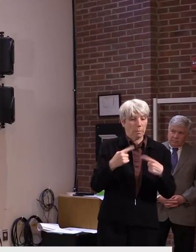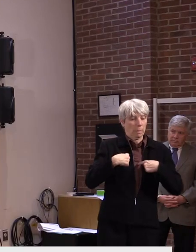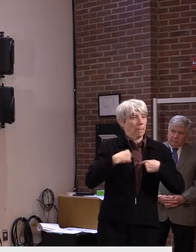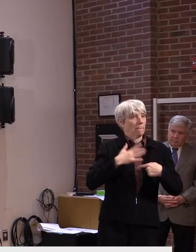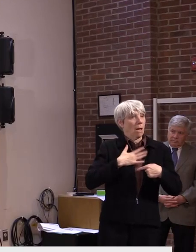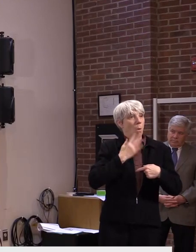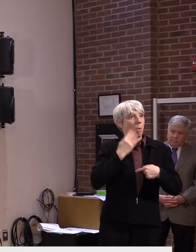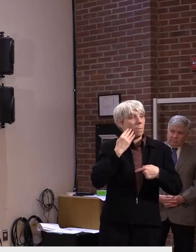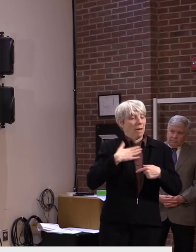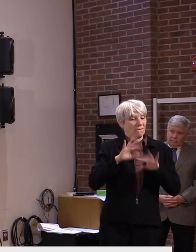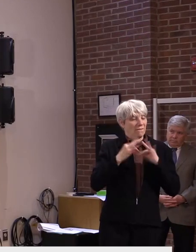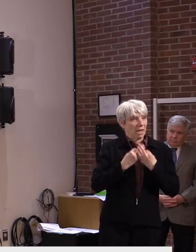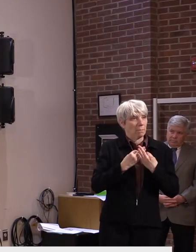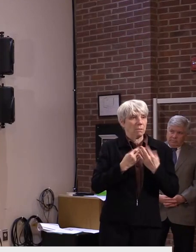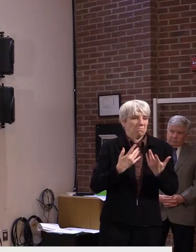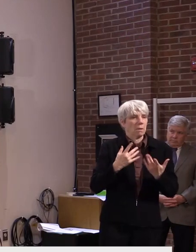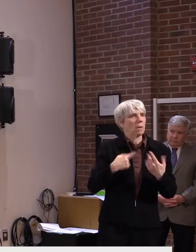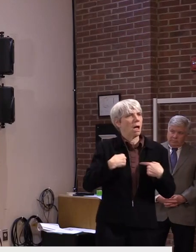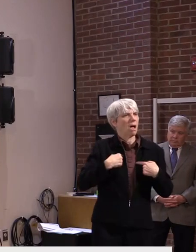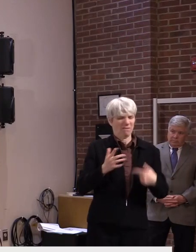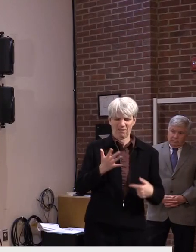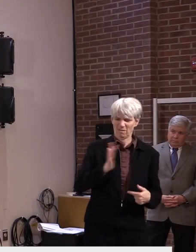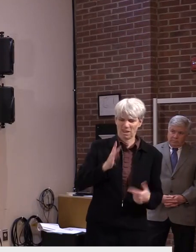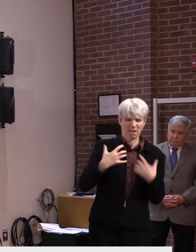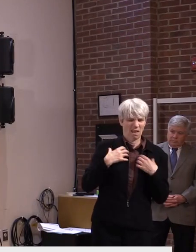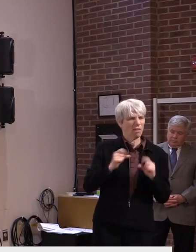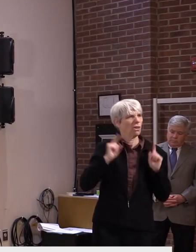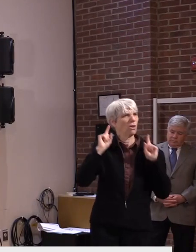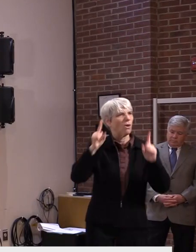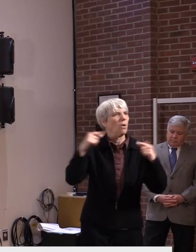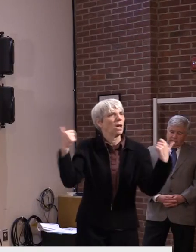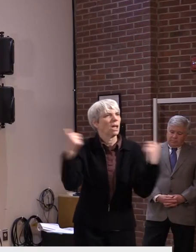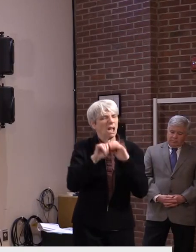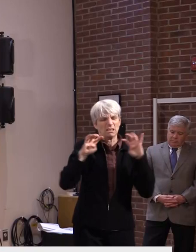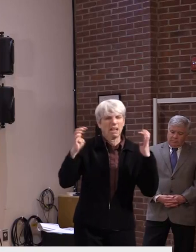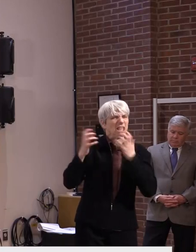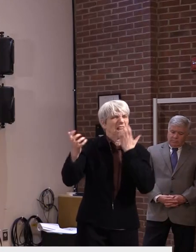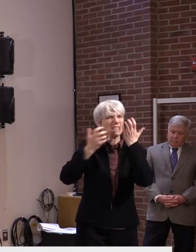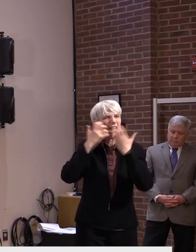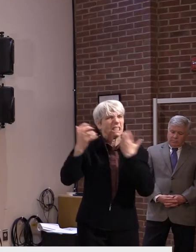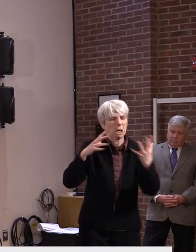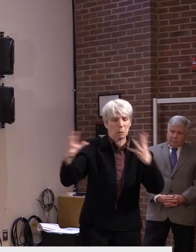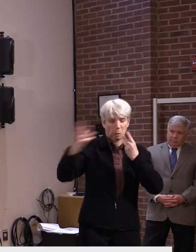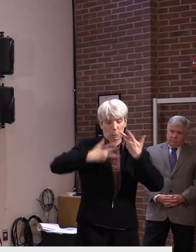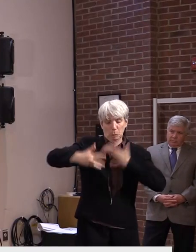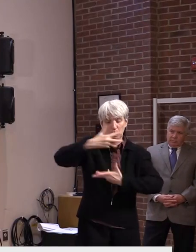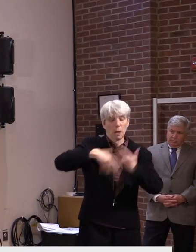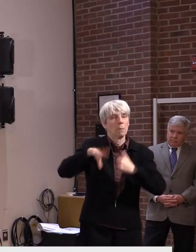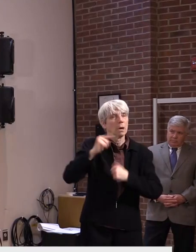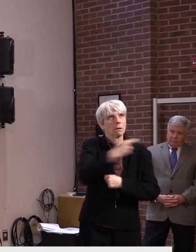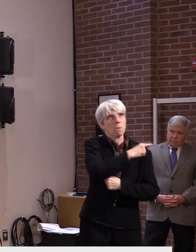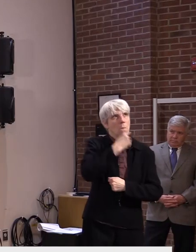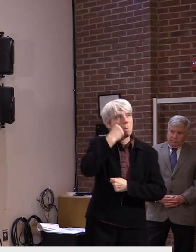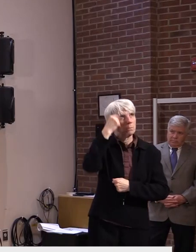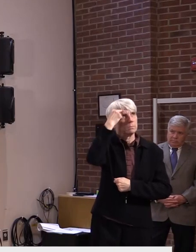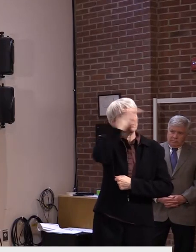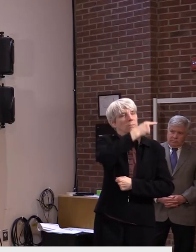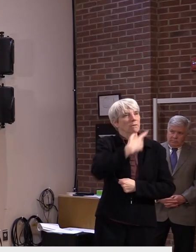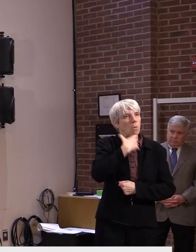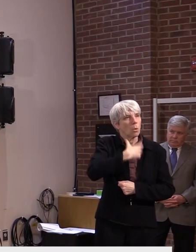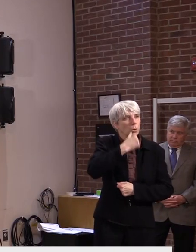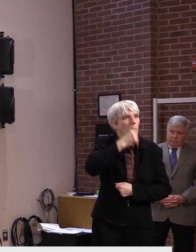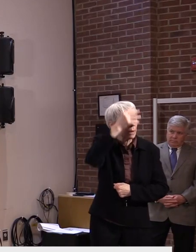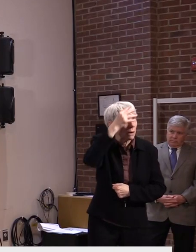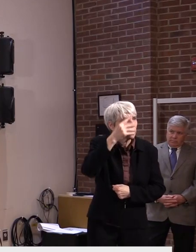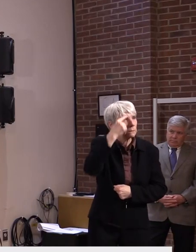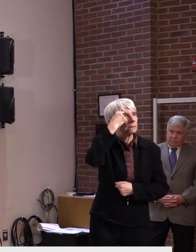who's immunocompromised, elderly, or visit one commonly. So those are kinds of the issues there. Our